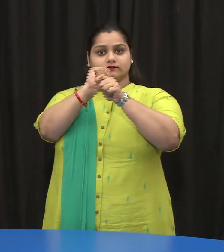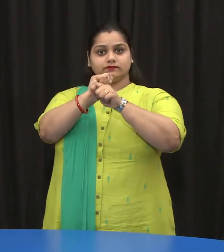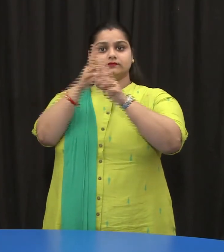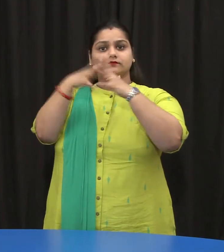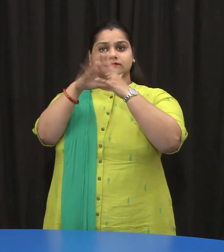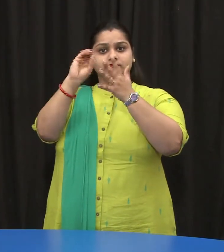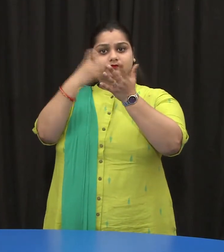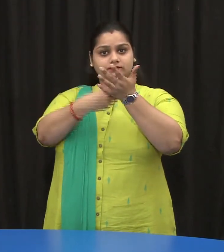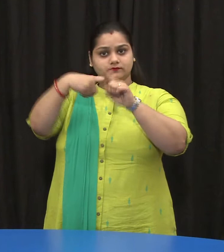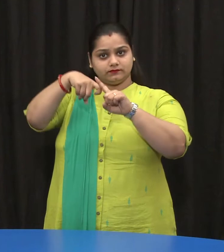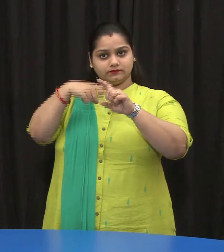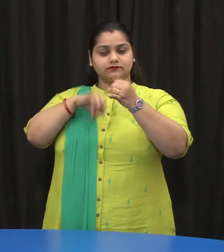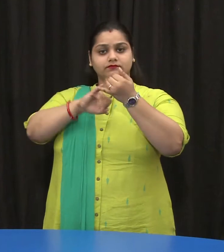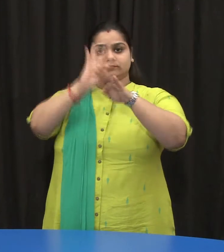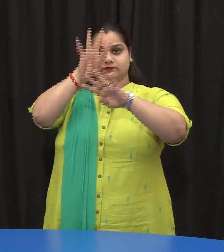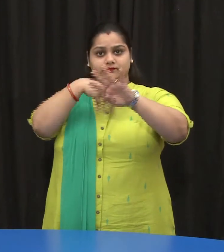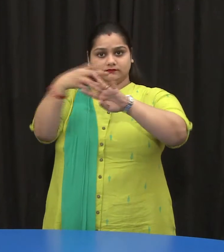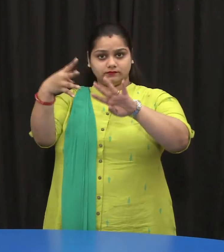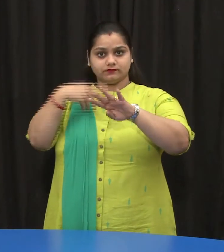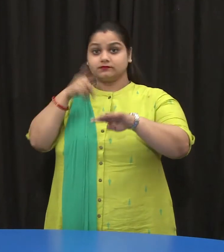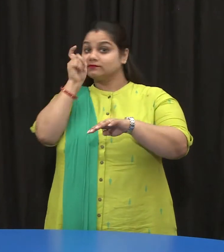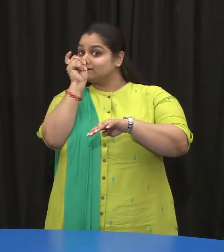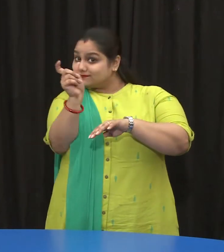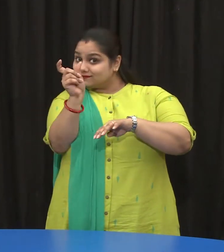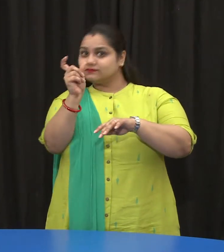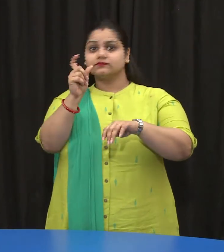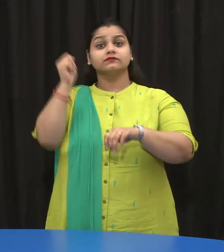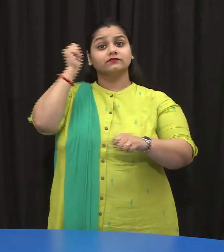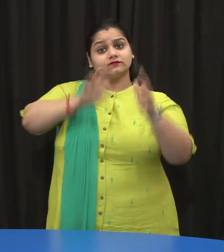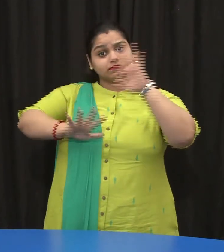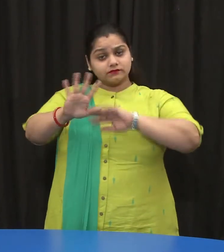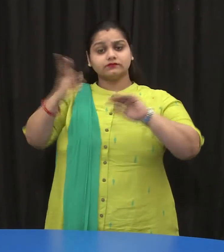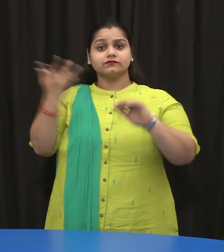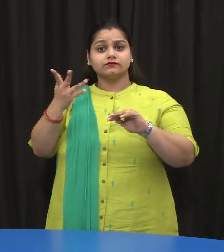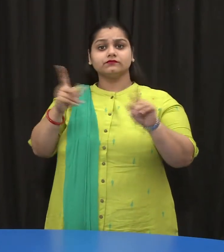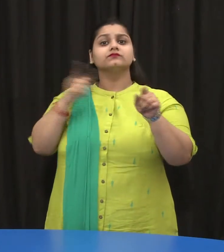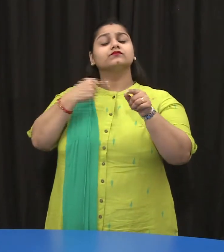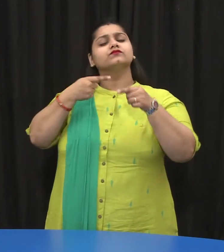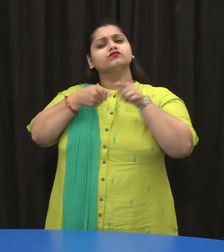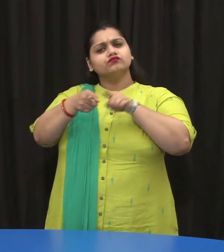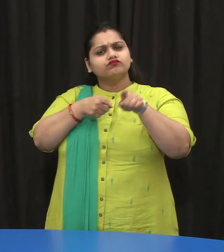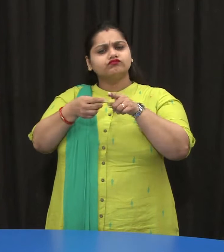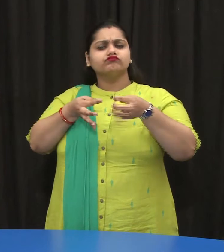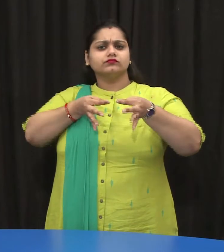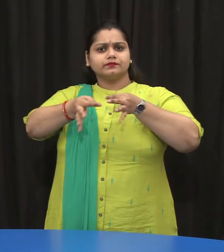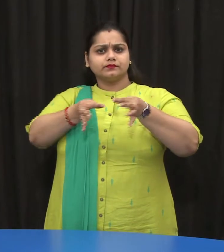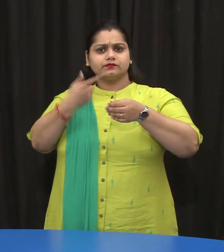A cell style is a defined set of formatting